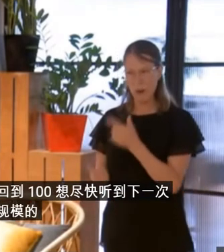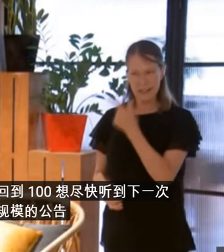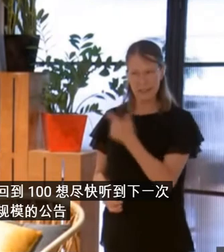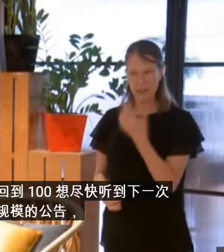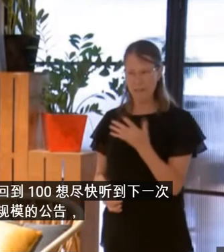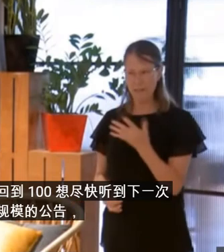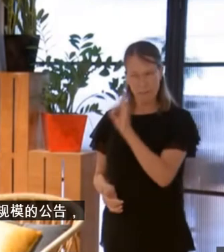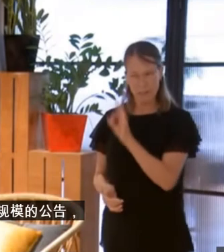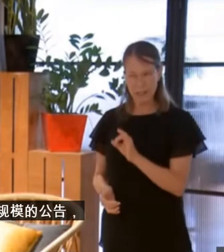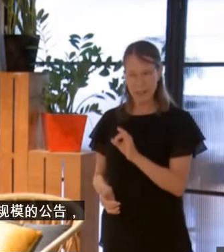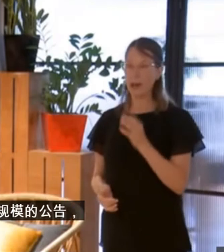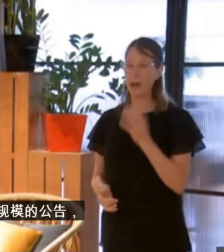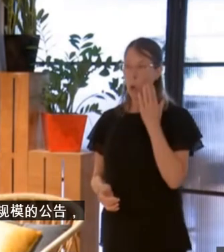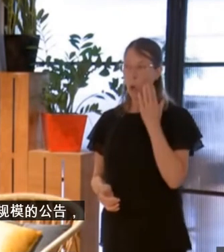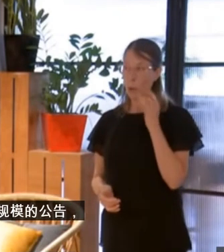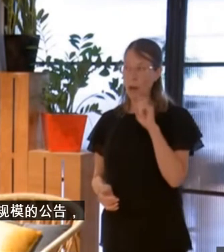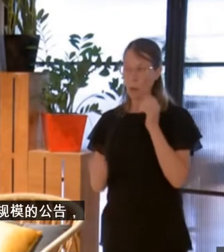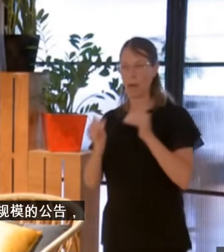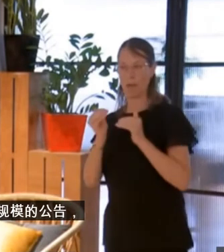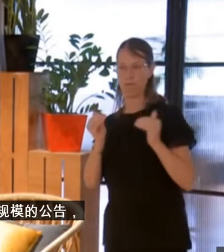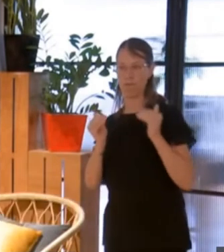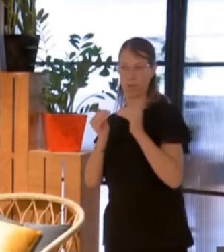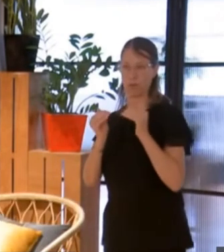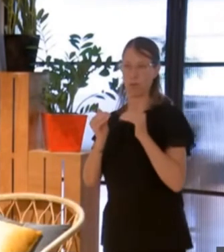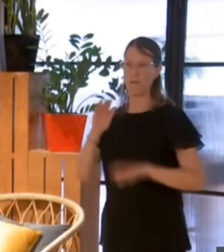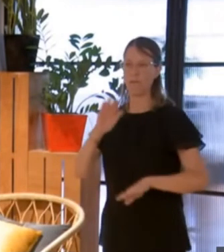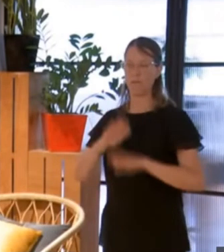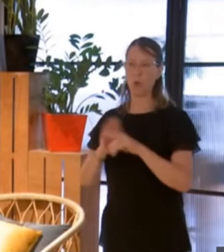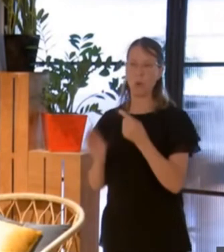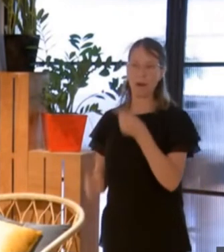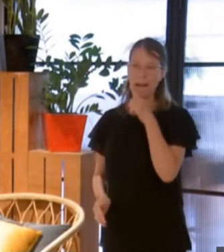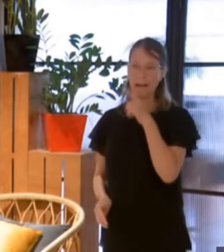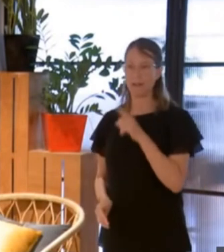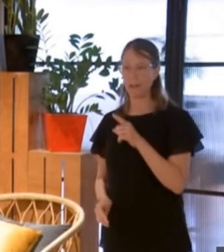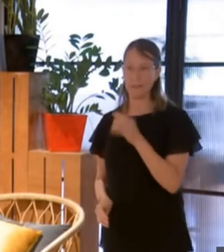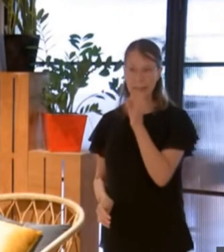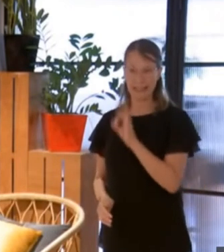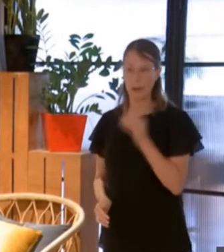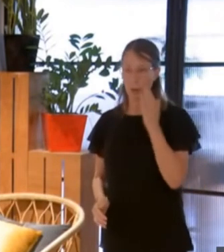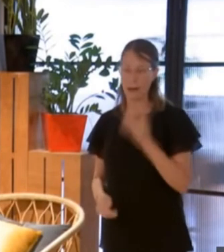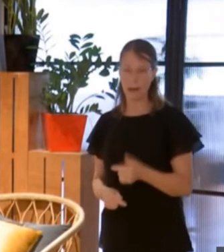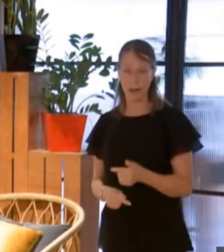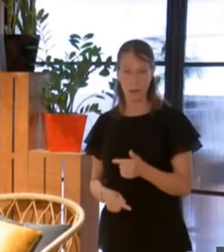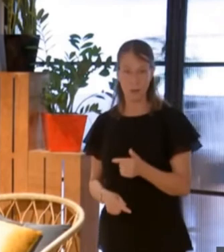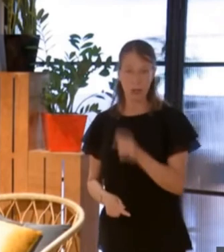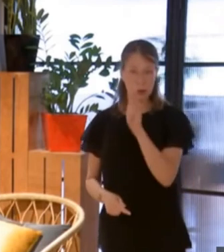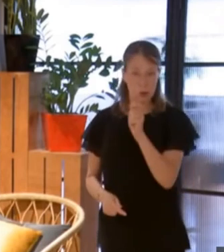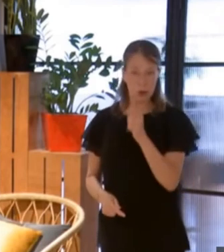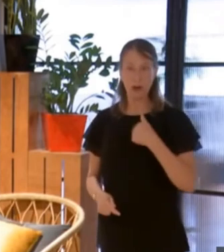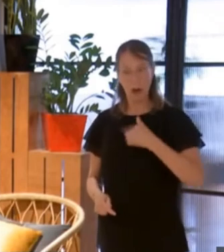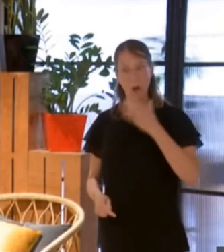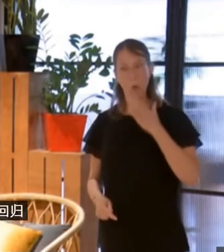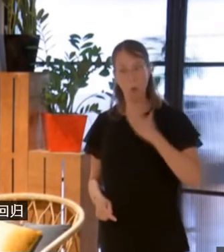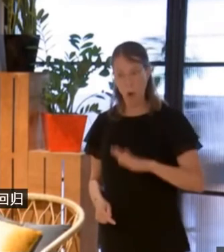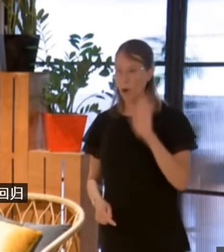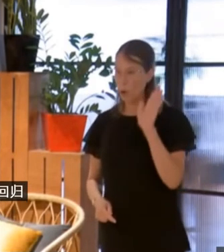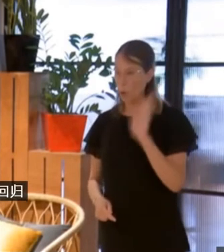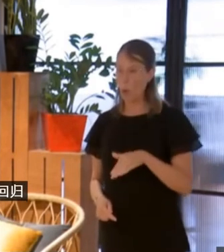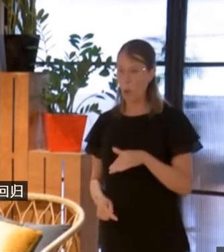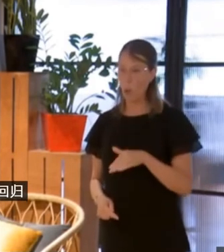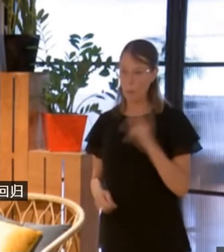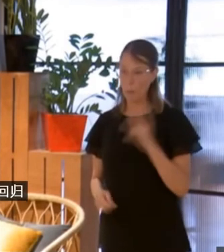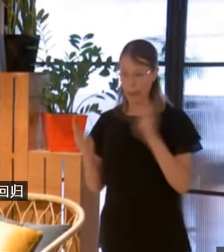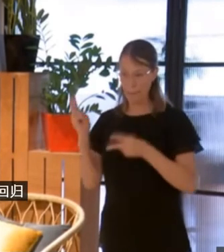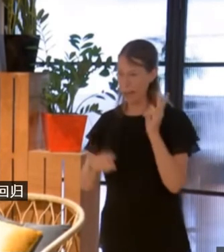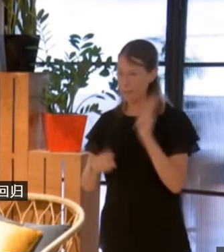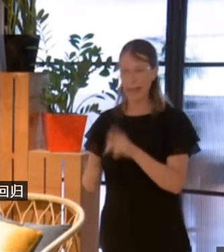announcement on when it's going to be scaled up once again? Well, as soon as possible. I want to see non-urgent elective surgery back in all